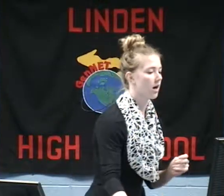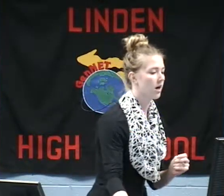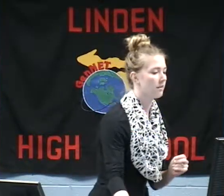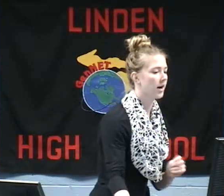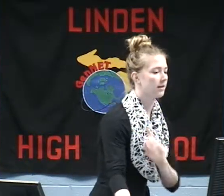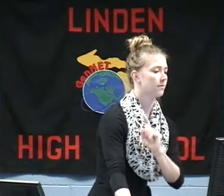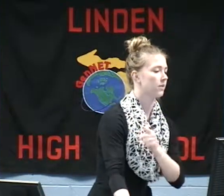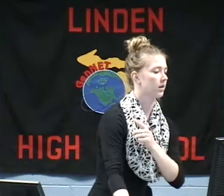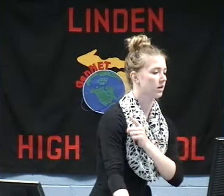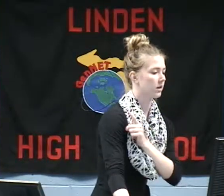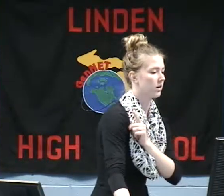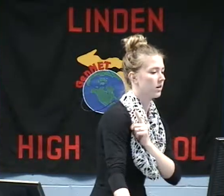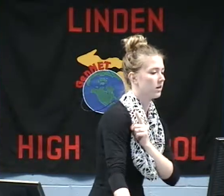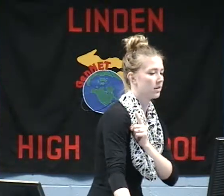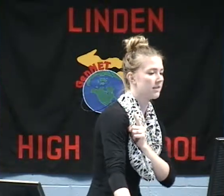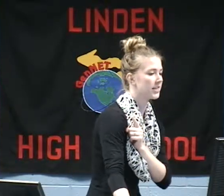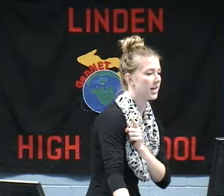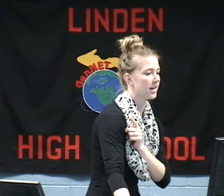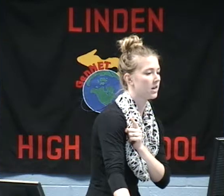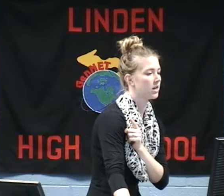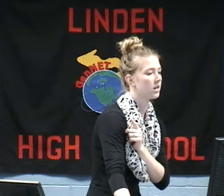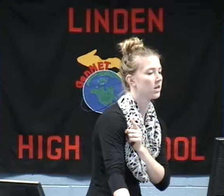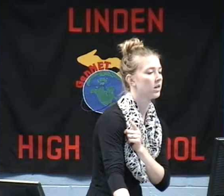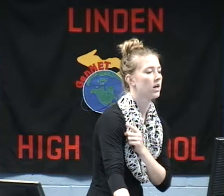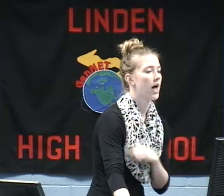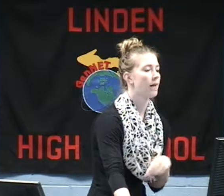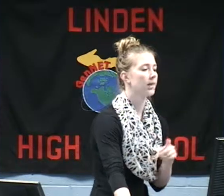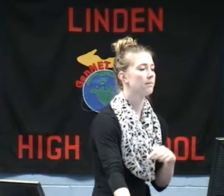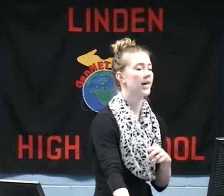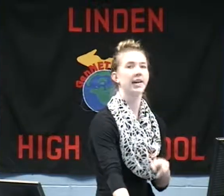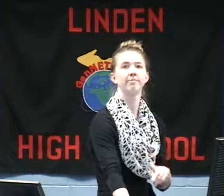All right. Davison, Emily and Megan.